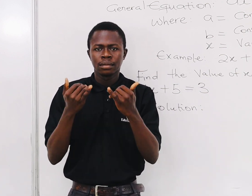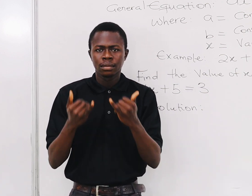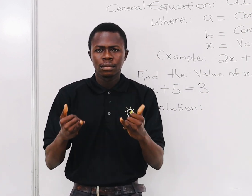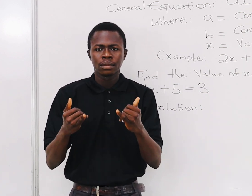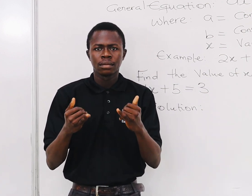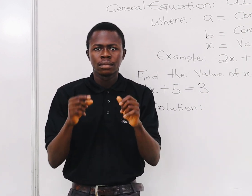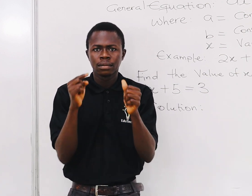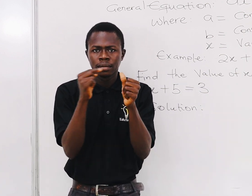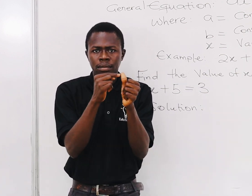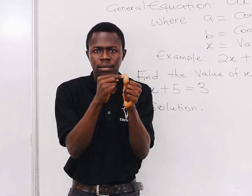Now,